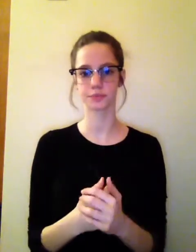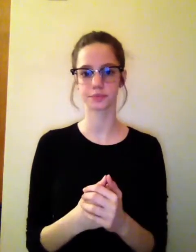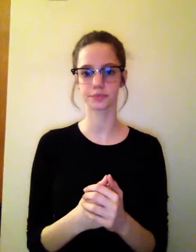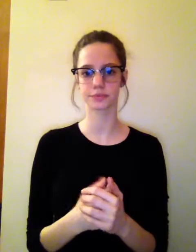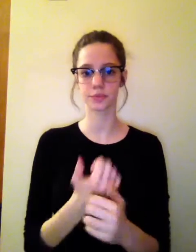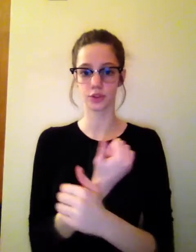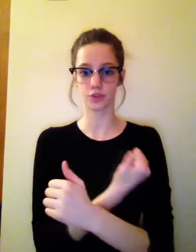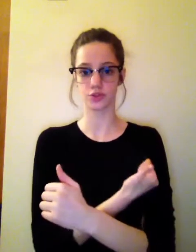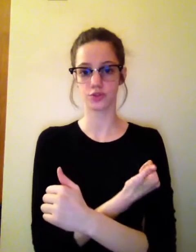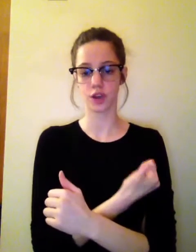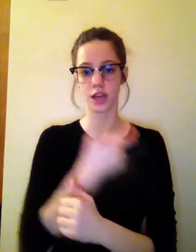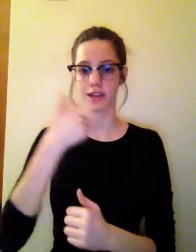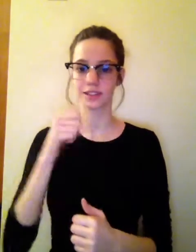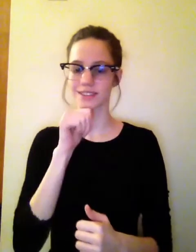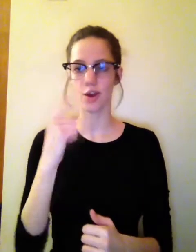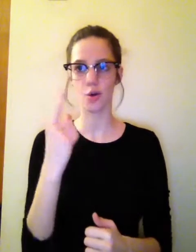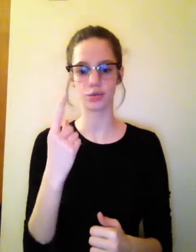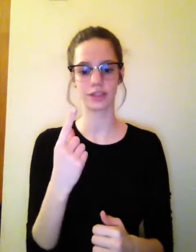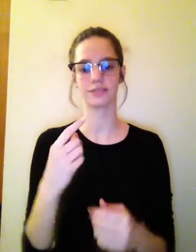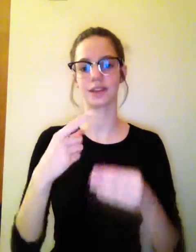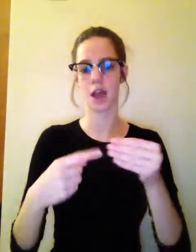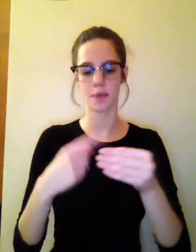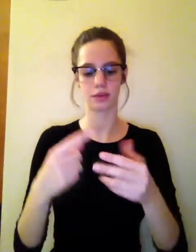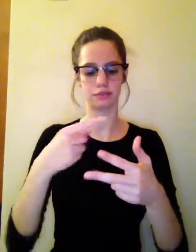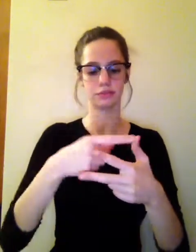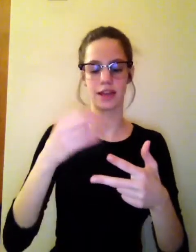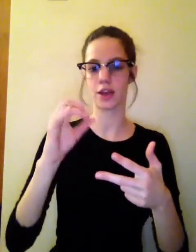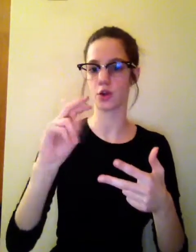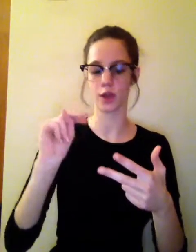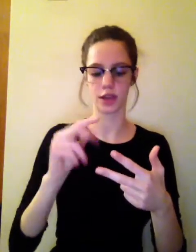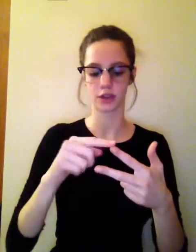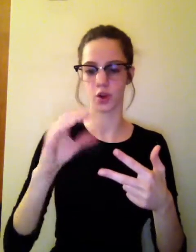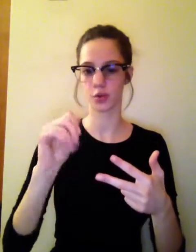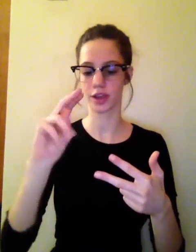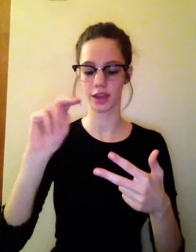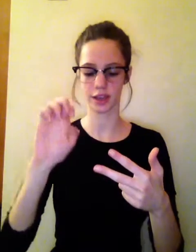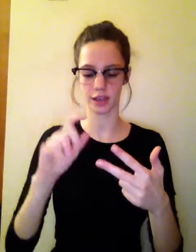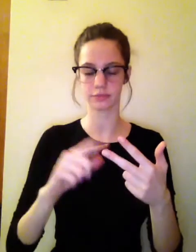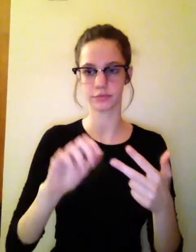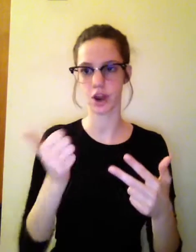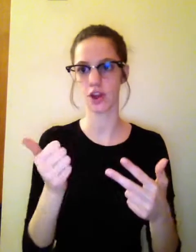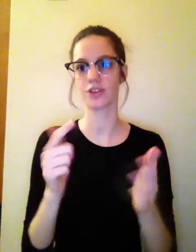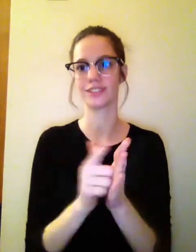addiction isn't about just heroin, cocaine, or other illegal drugs. You can get addicted to